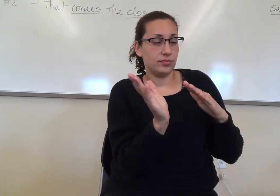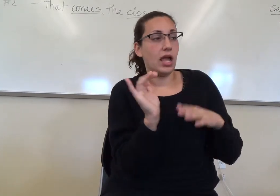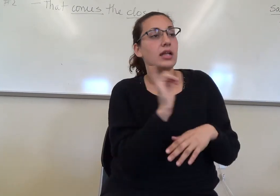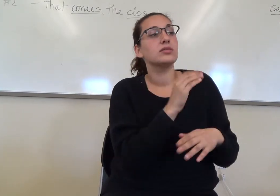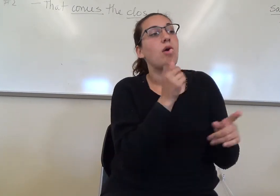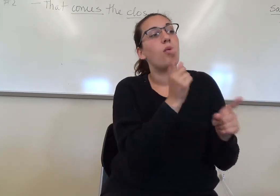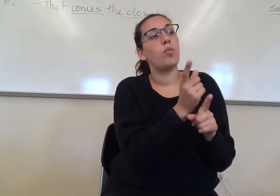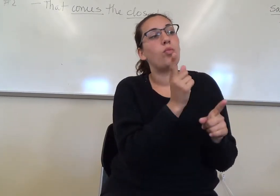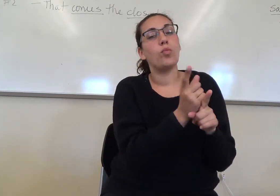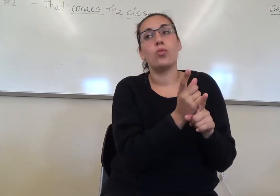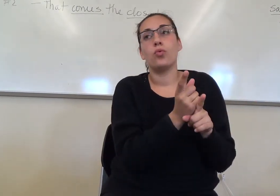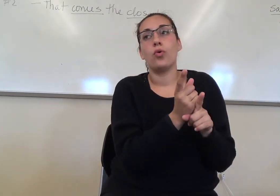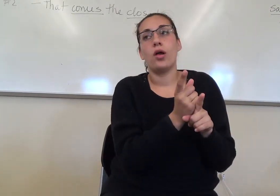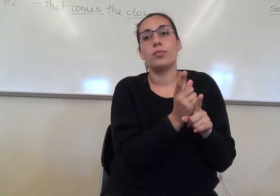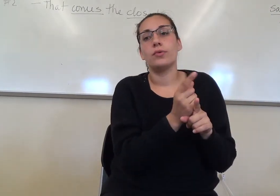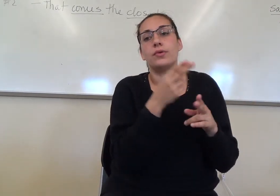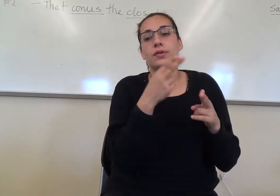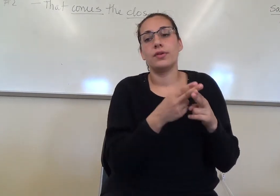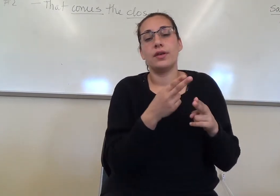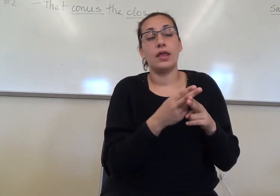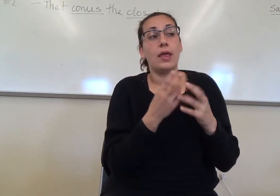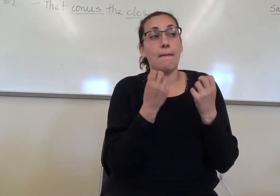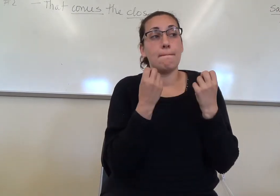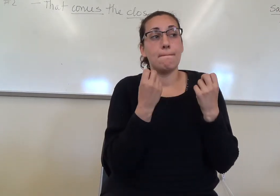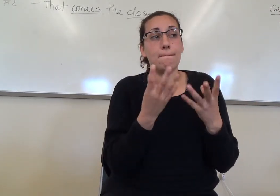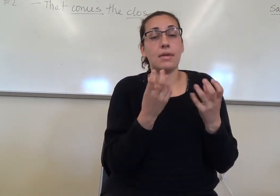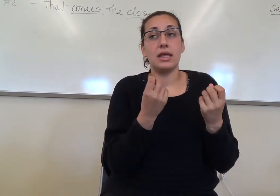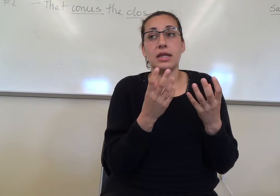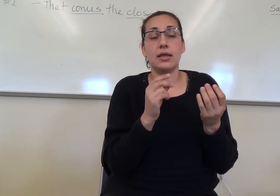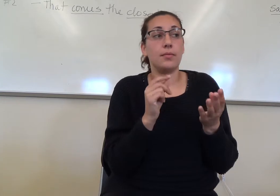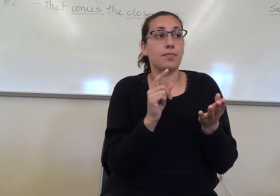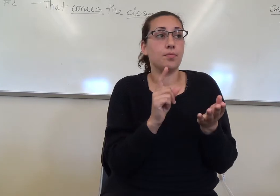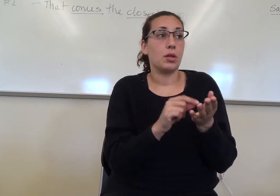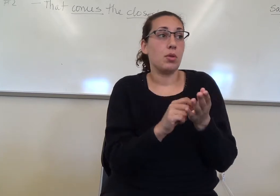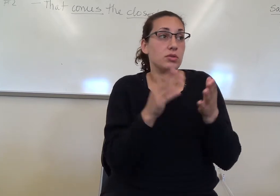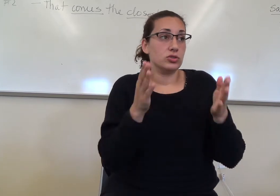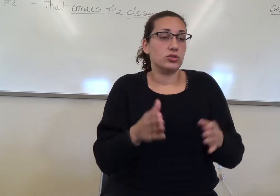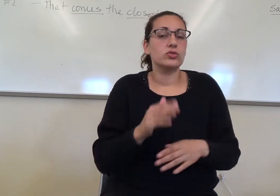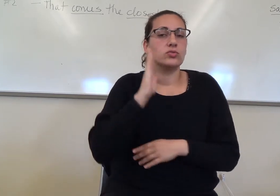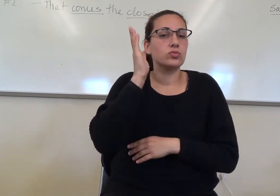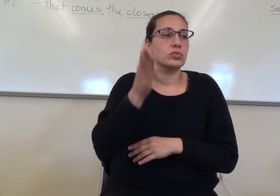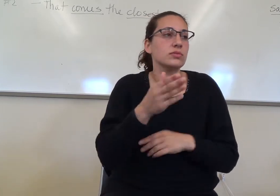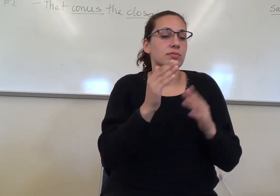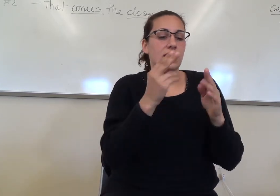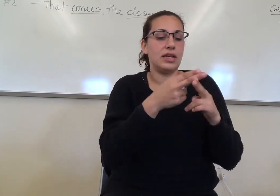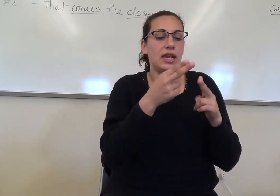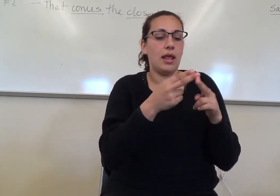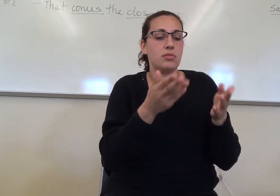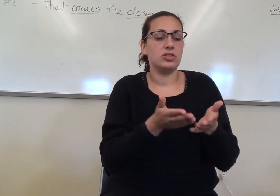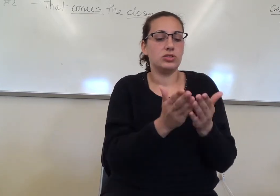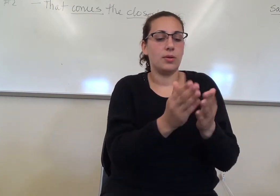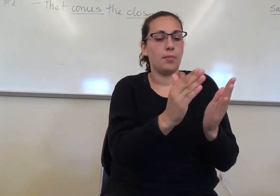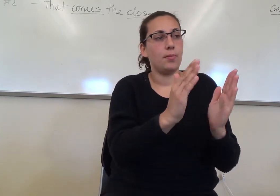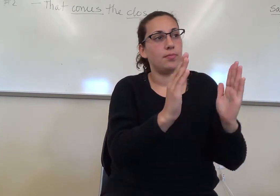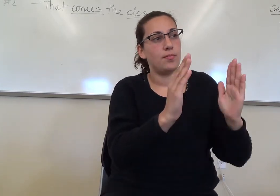name, and many publishers, not all of them, will italicize the name of the ship. What does this stand for,